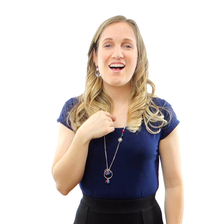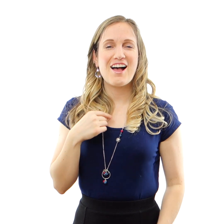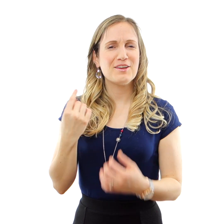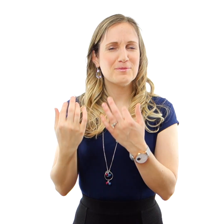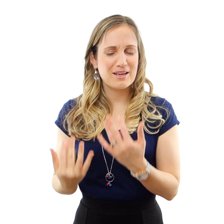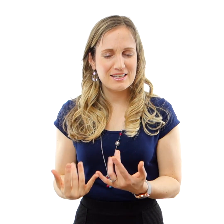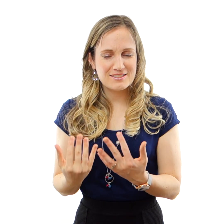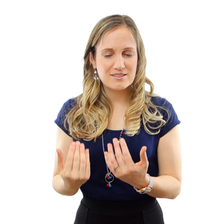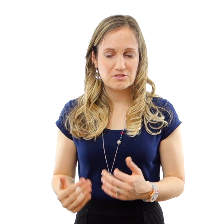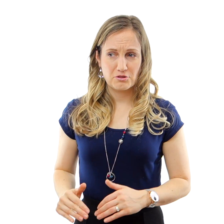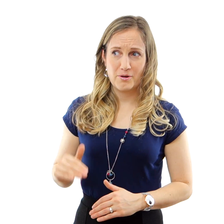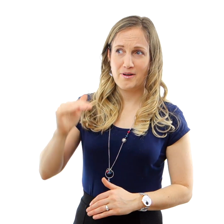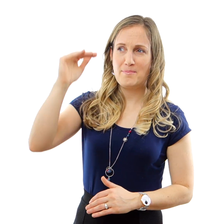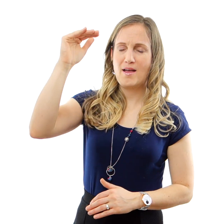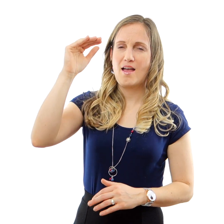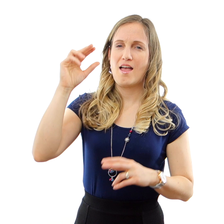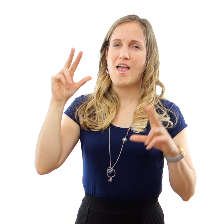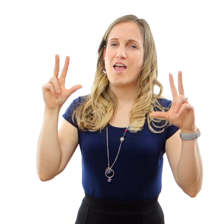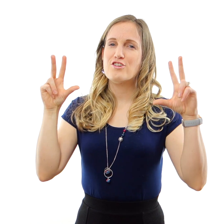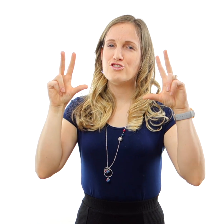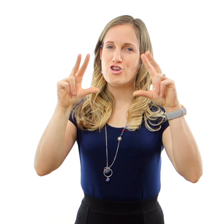I wait to grow up. No.